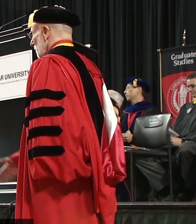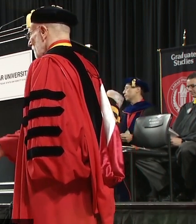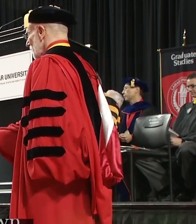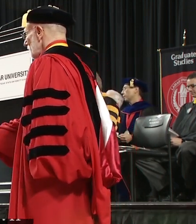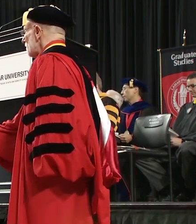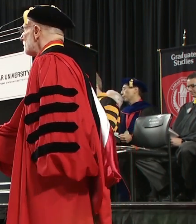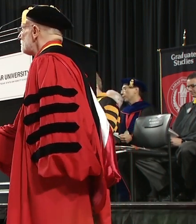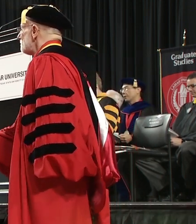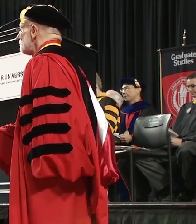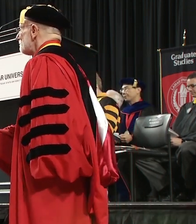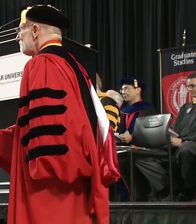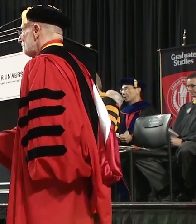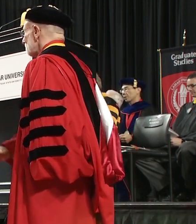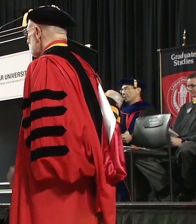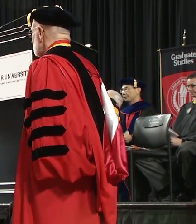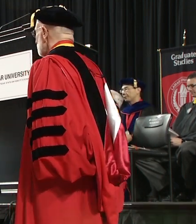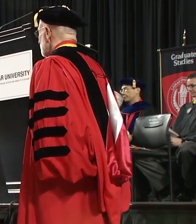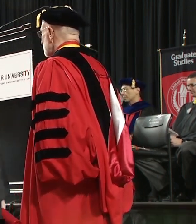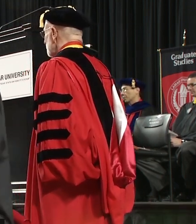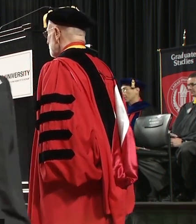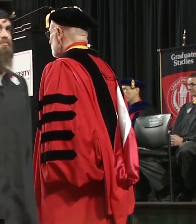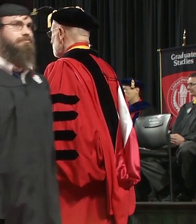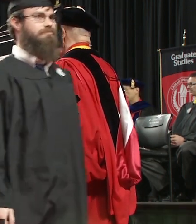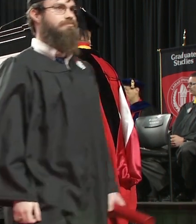Alexis Ann Grandeza.